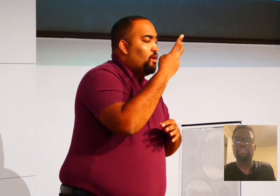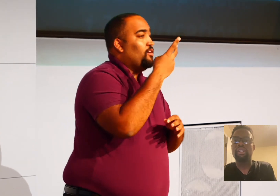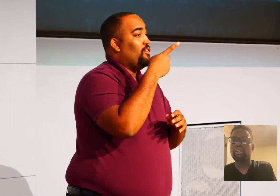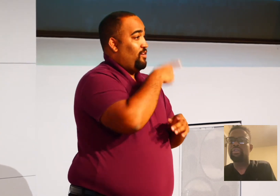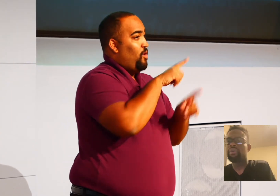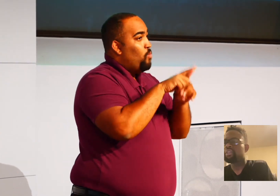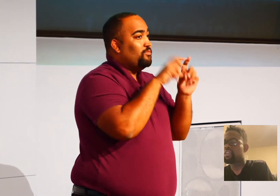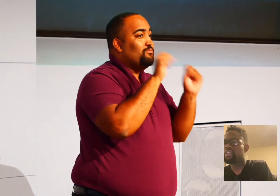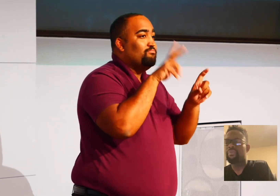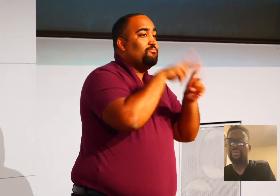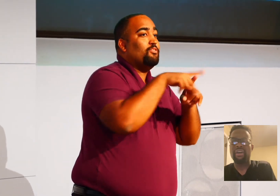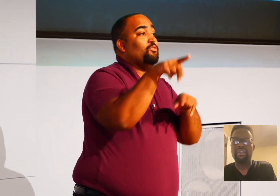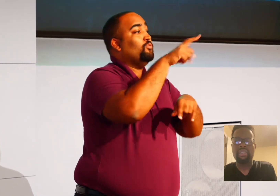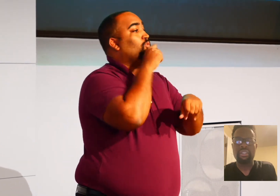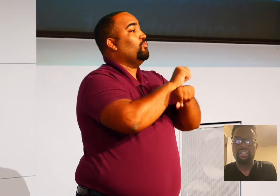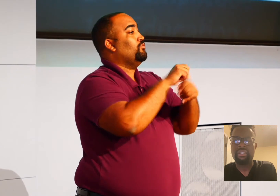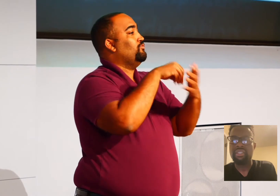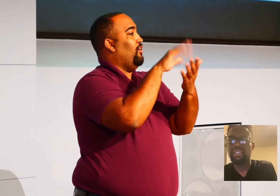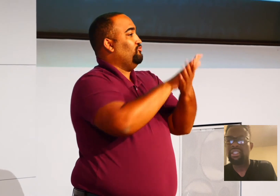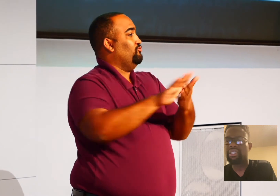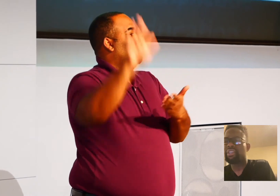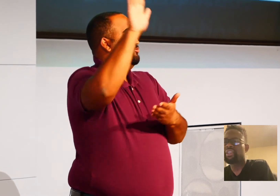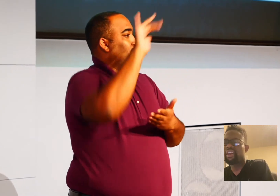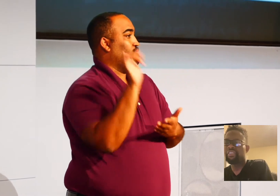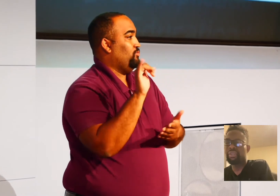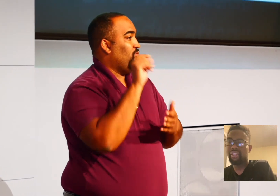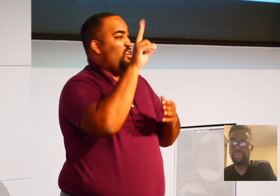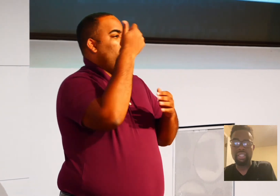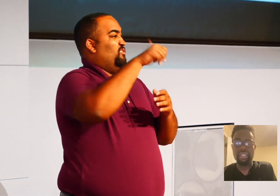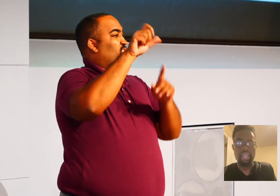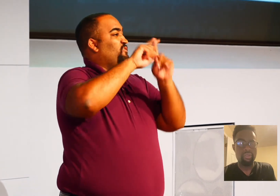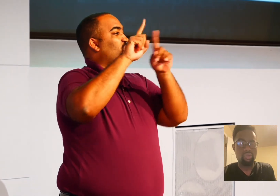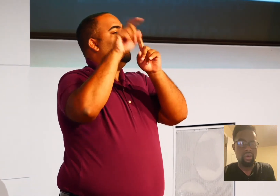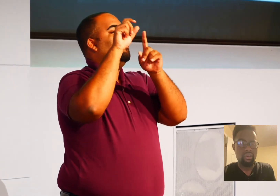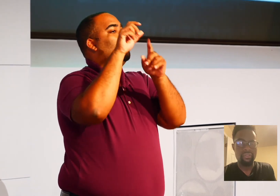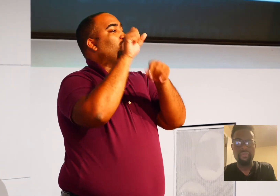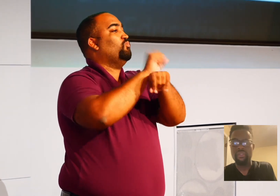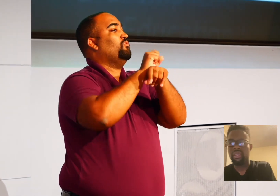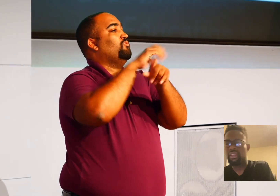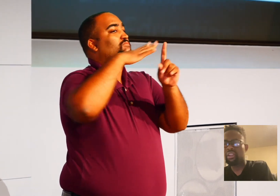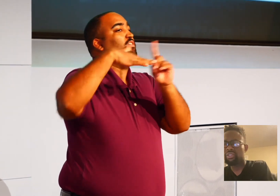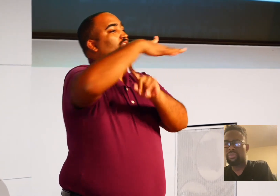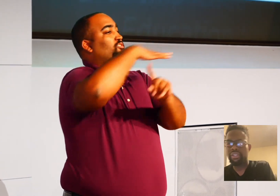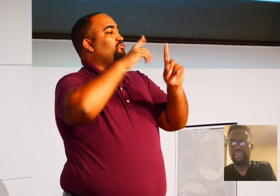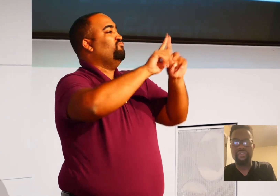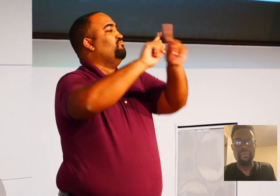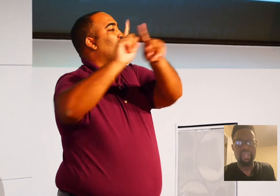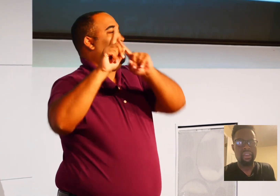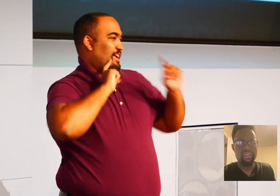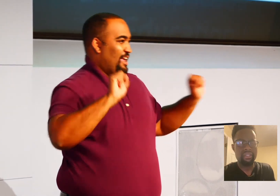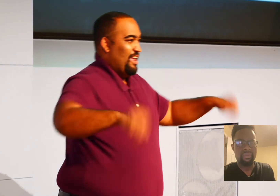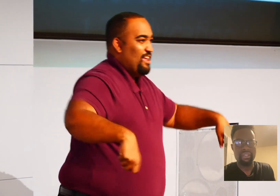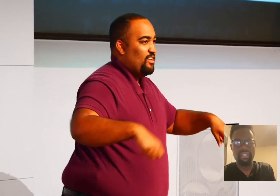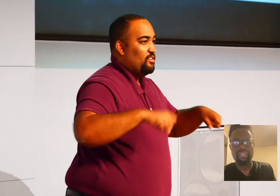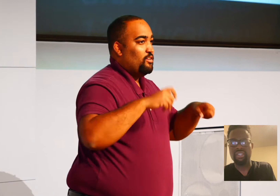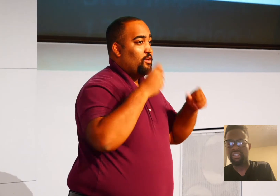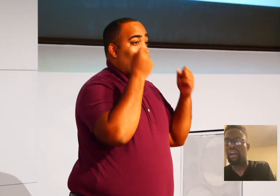Now, one thing to keep in mind is this doesn't necessarily have to be limited to K through 12. It can also be in different work areas as well, such as college